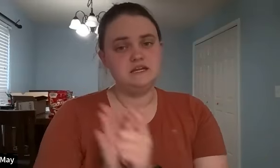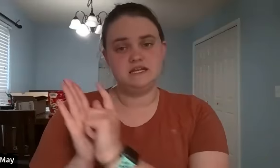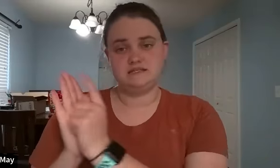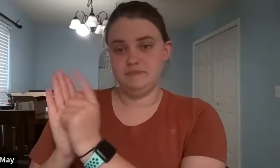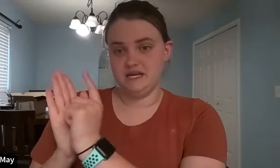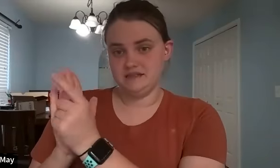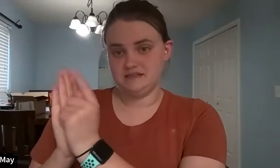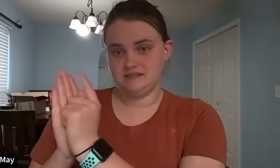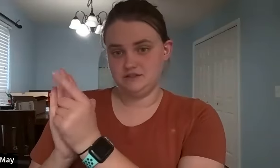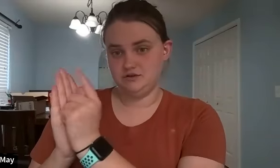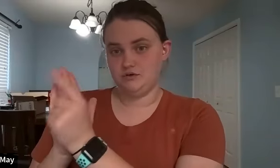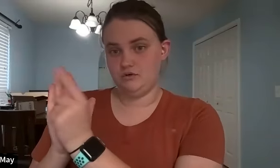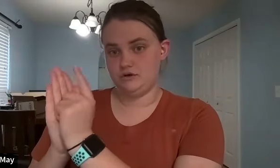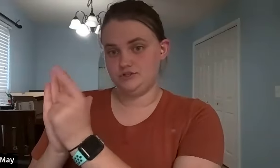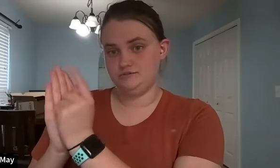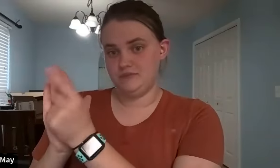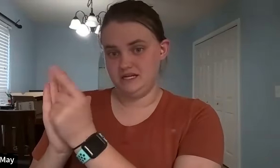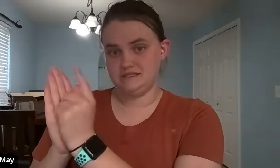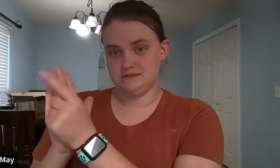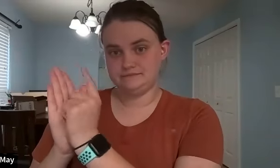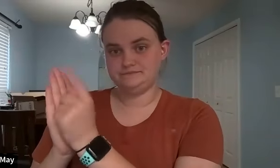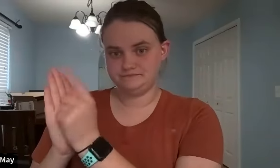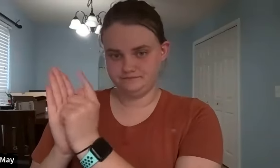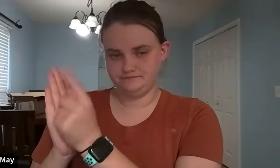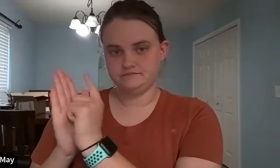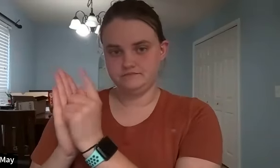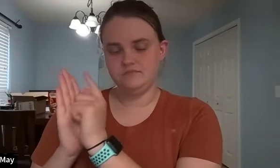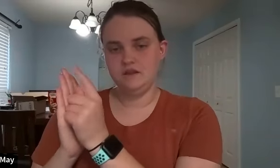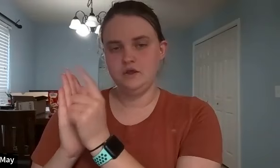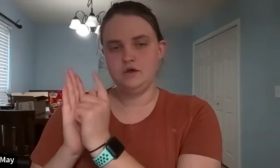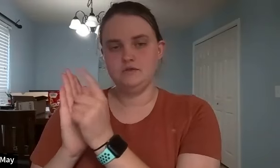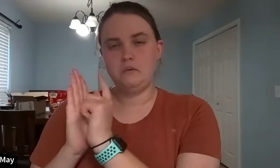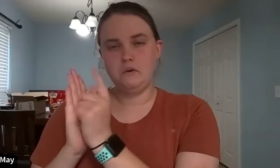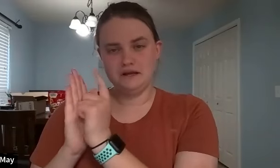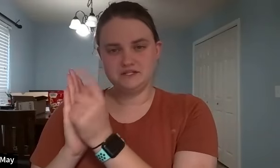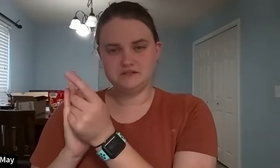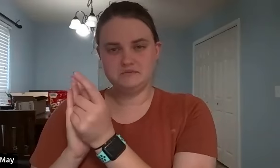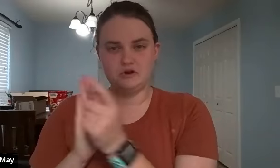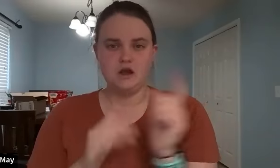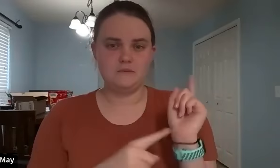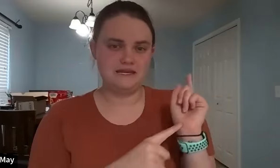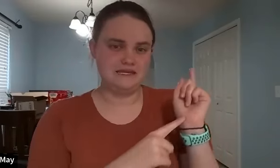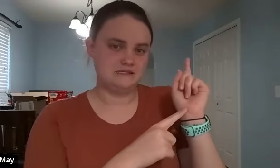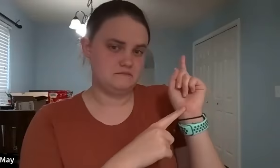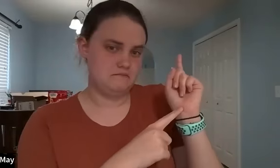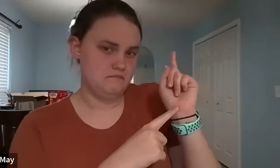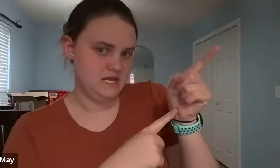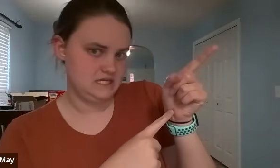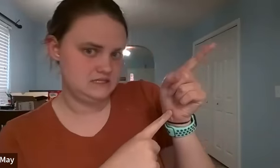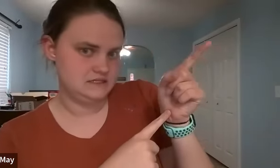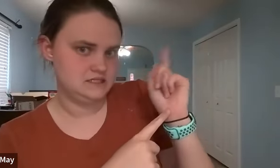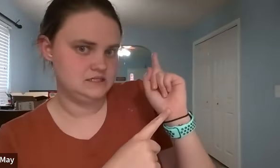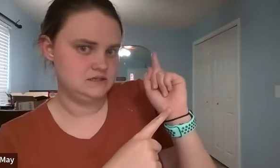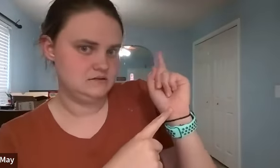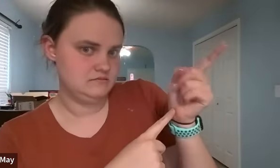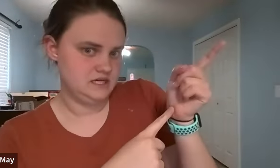and it's minutes. You go larger, minutes. The one I do see more common is minute.